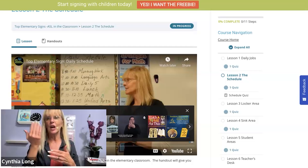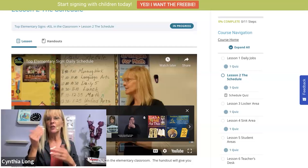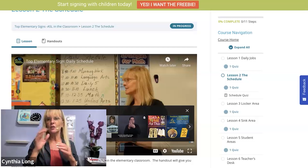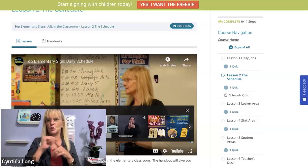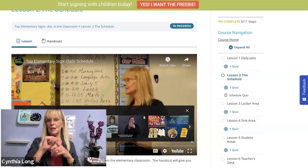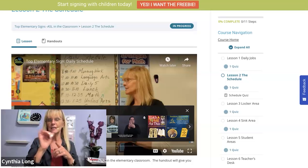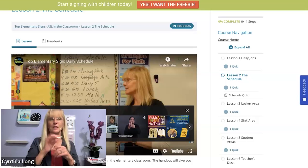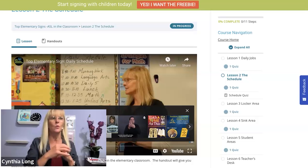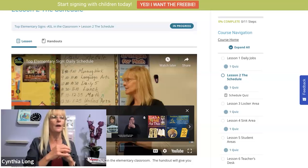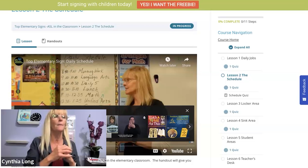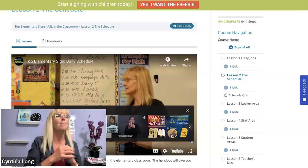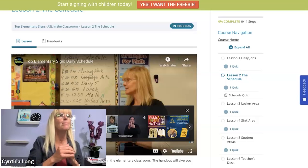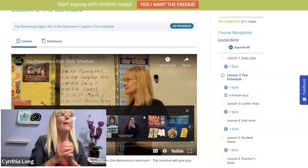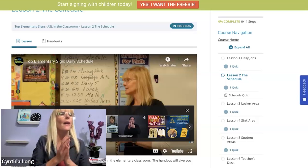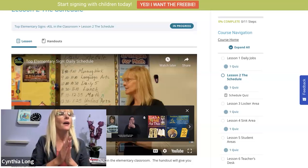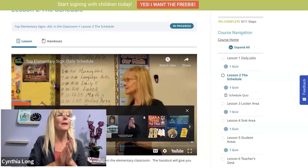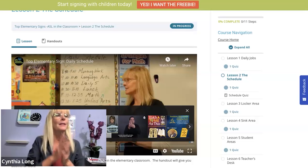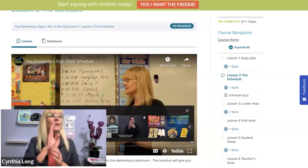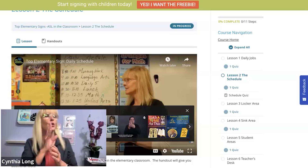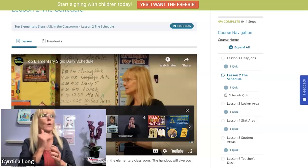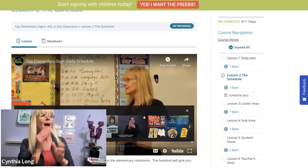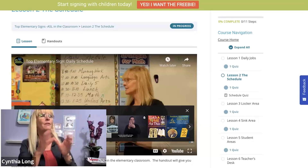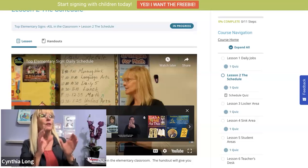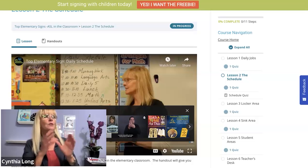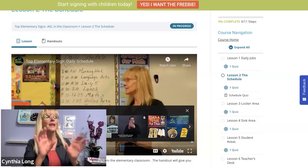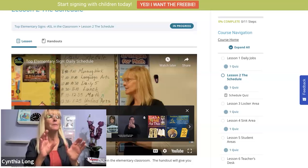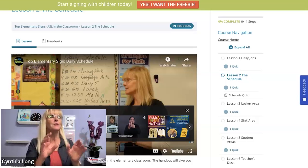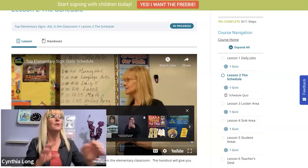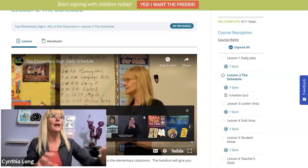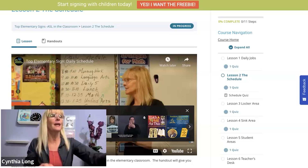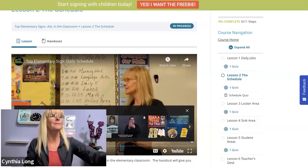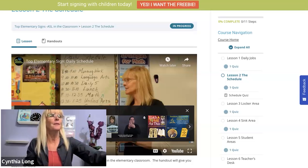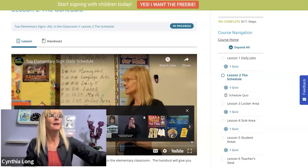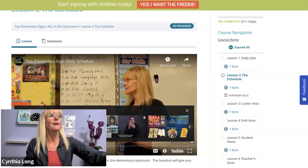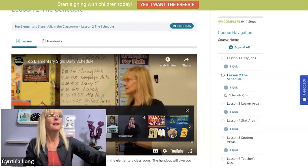other trainings as well. And then you will have closed caption, okay?